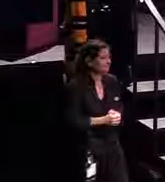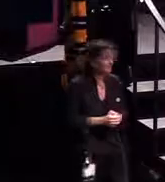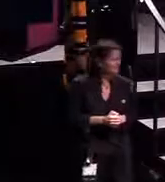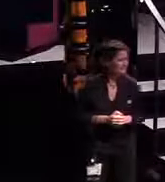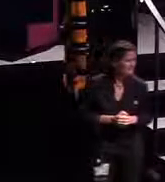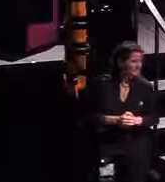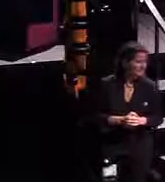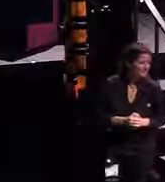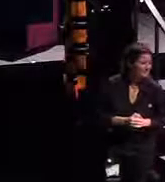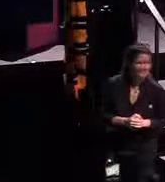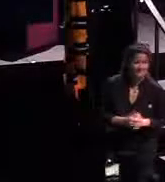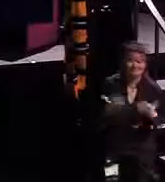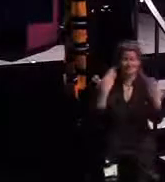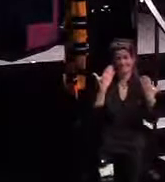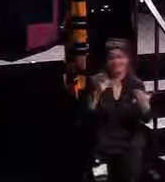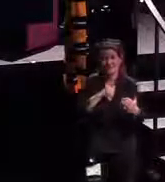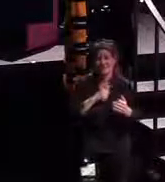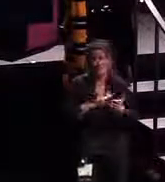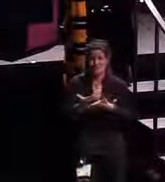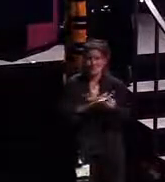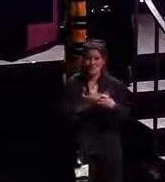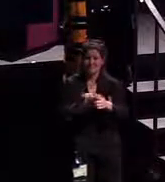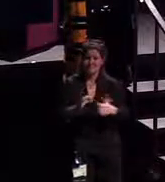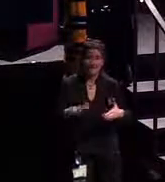I wish we were talking about Peter. Fuck.